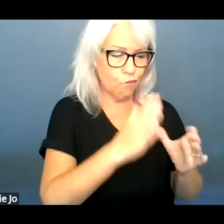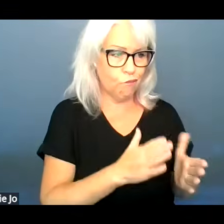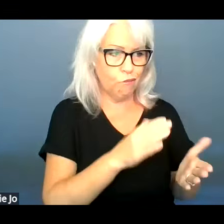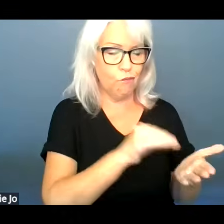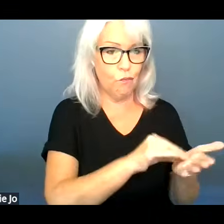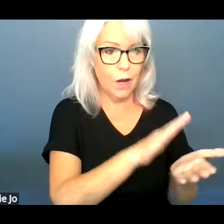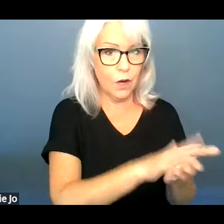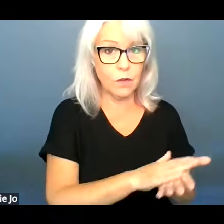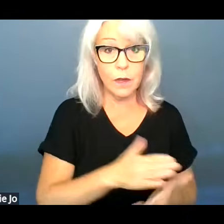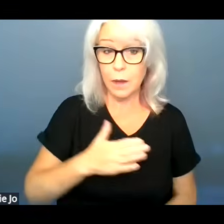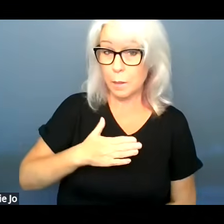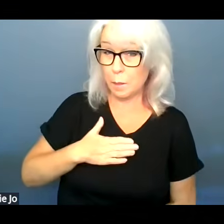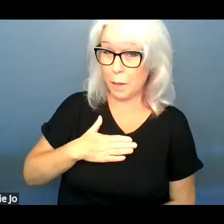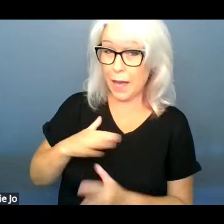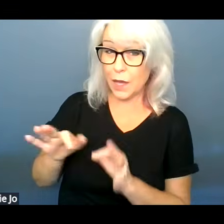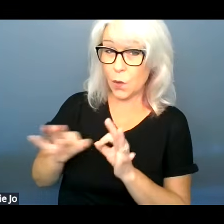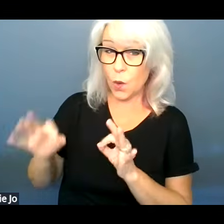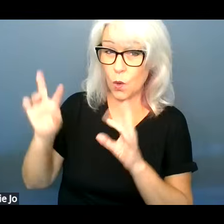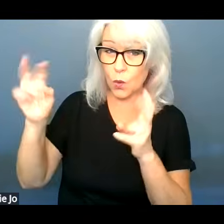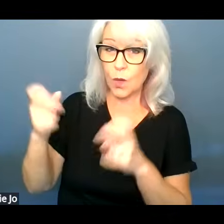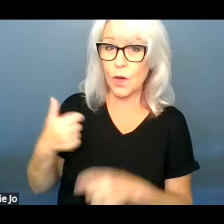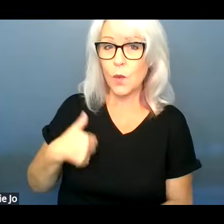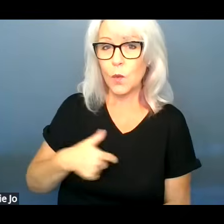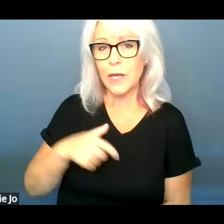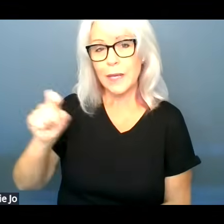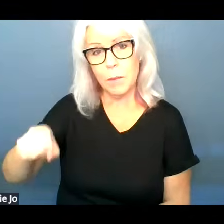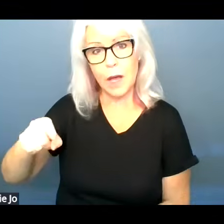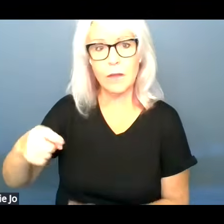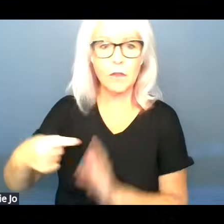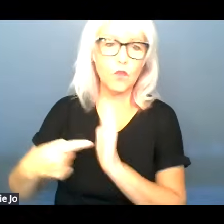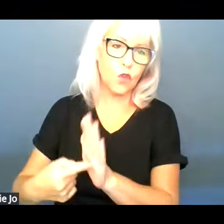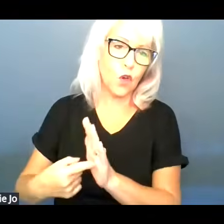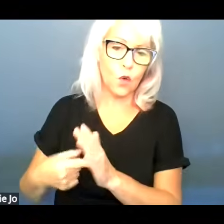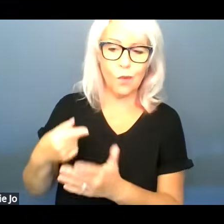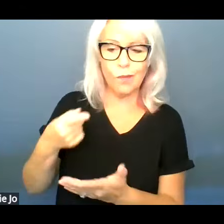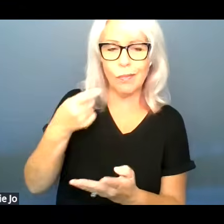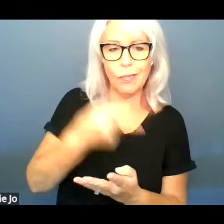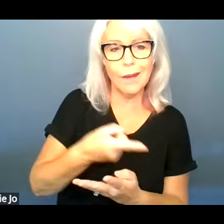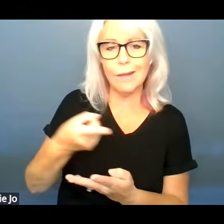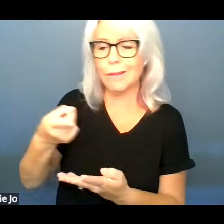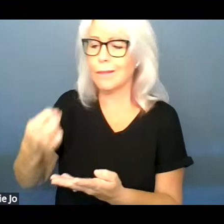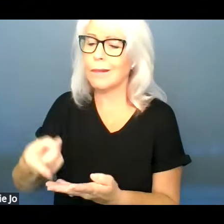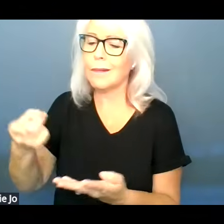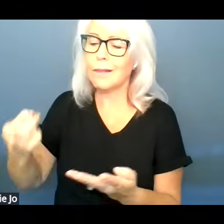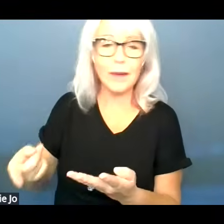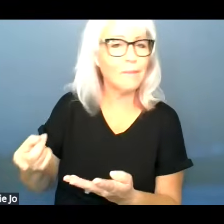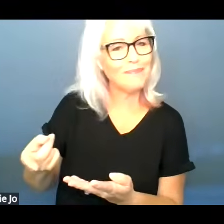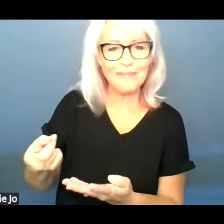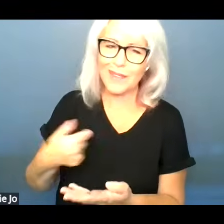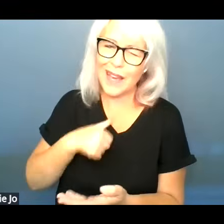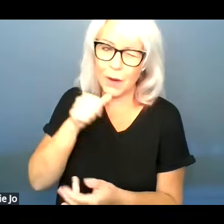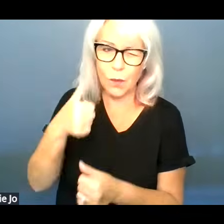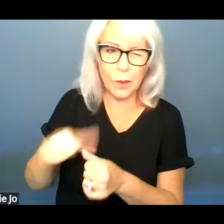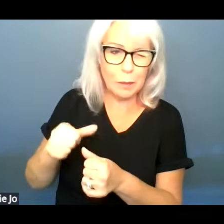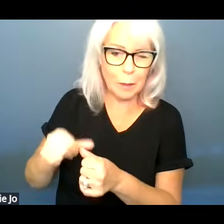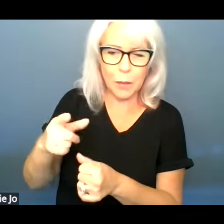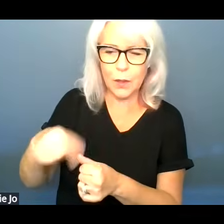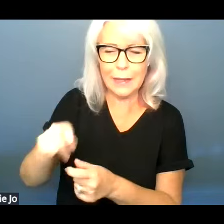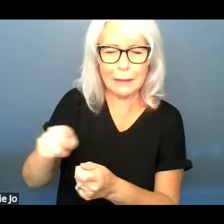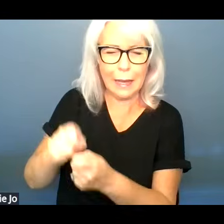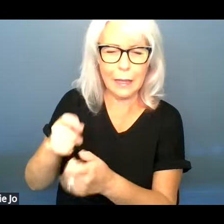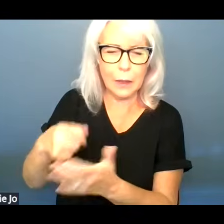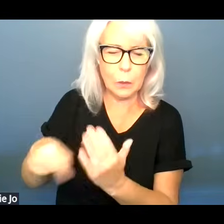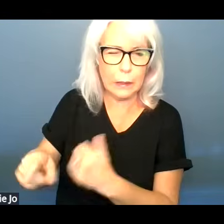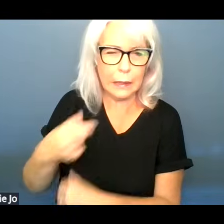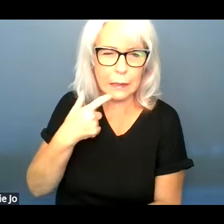quote saying, you know, we need to show this and that, or what, I don't recall what I said, but I do feel that the change here that was